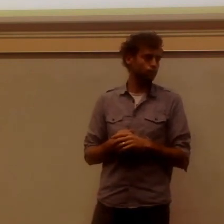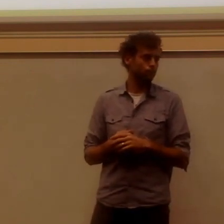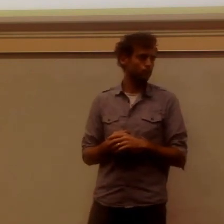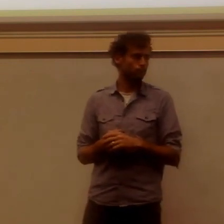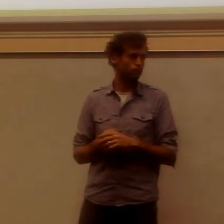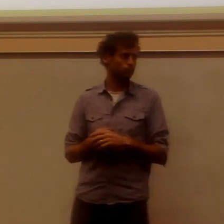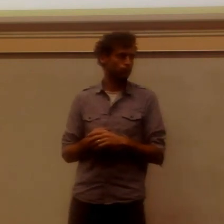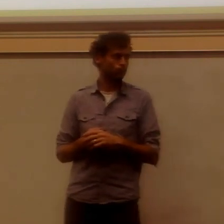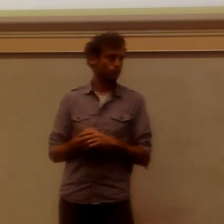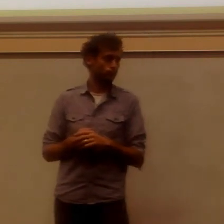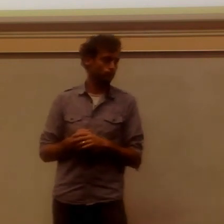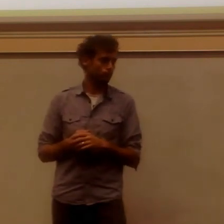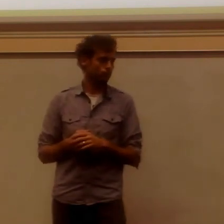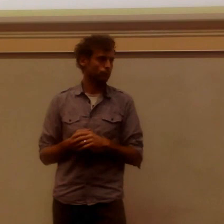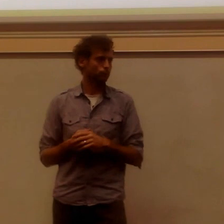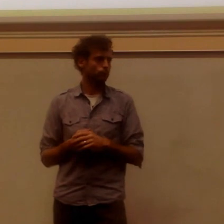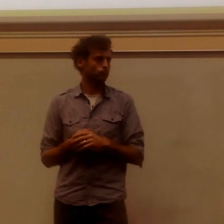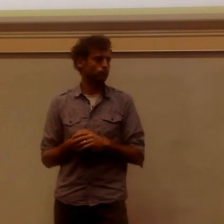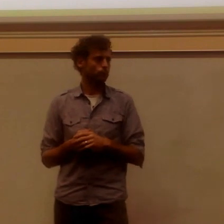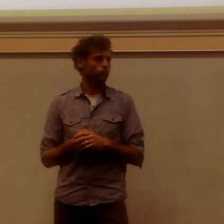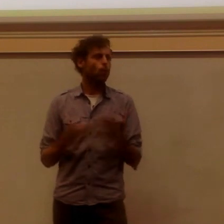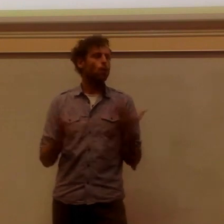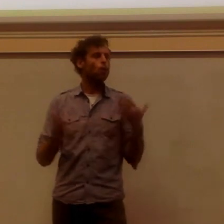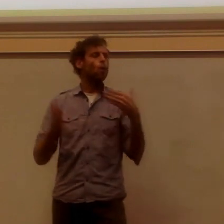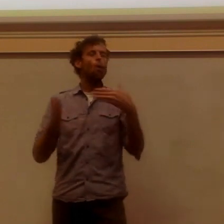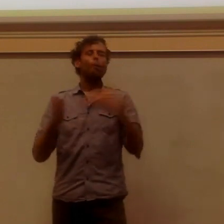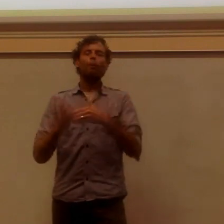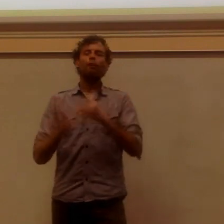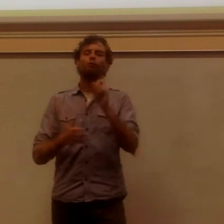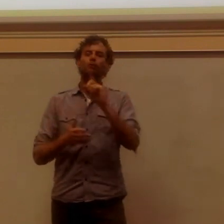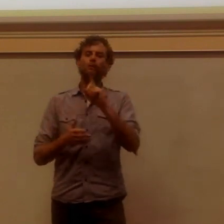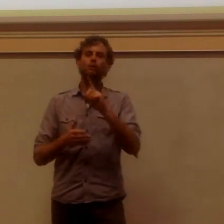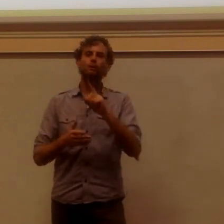were more highly needed. There was a lot more demand on them.